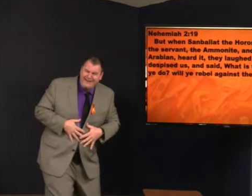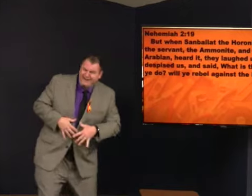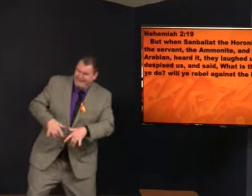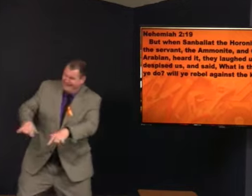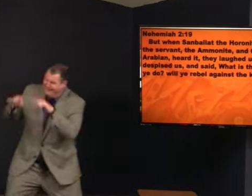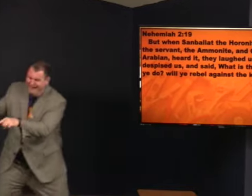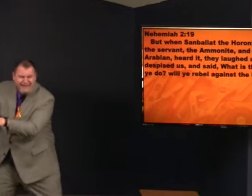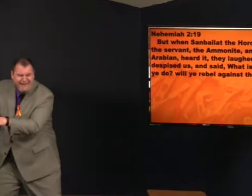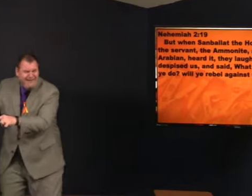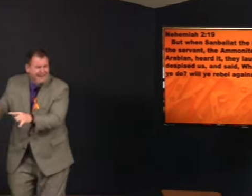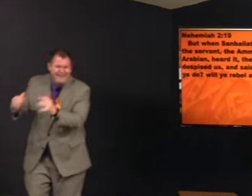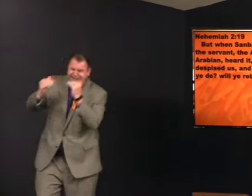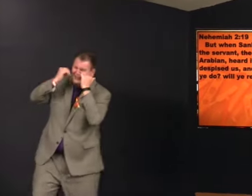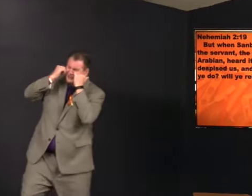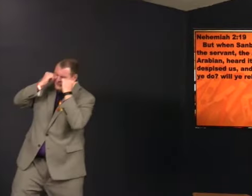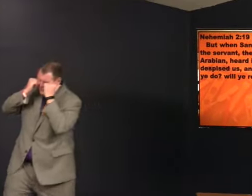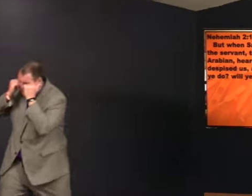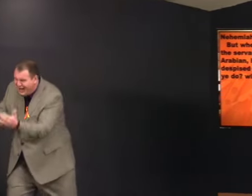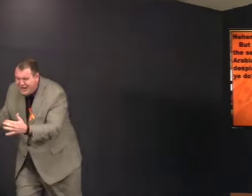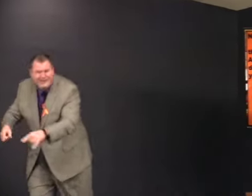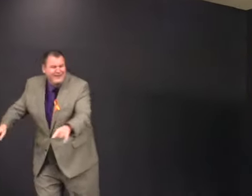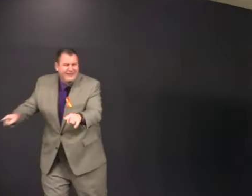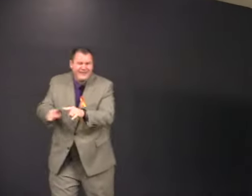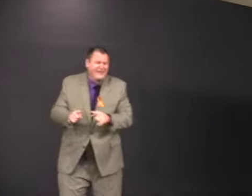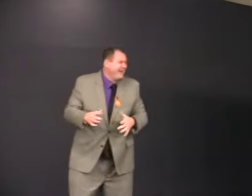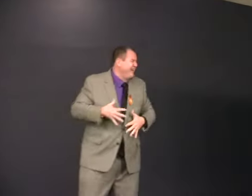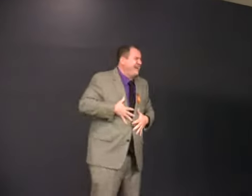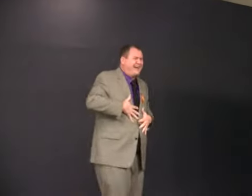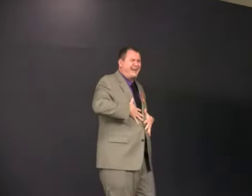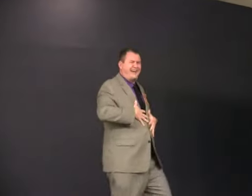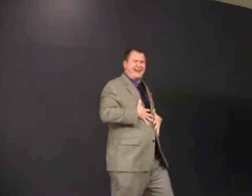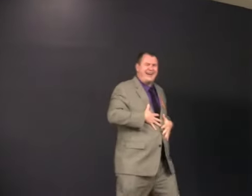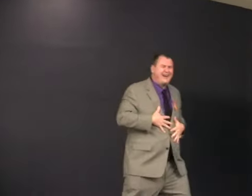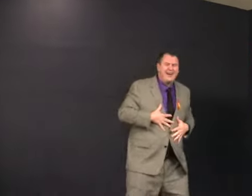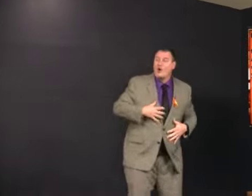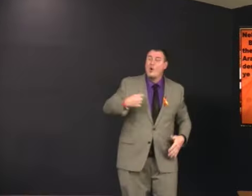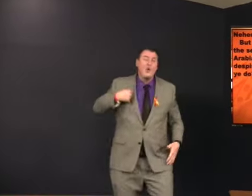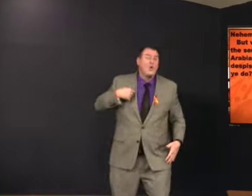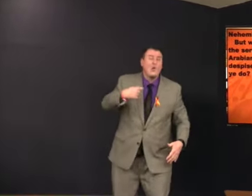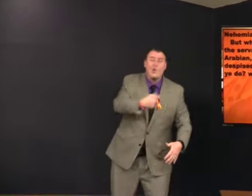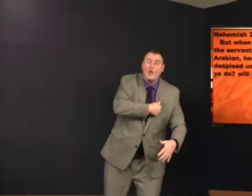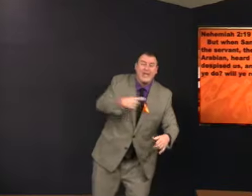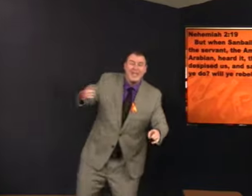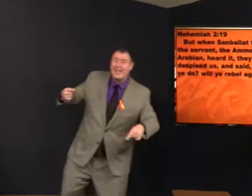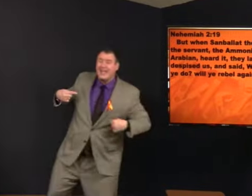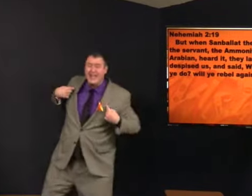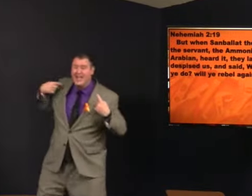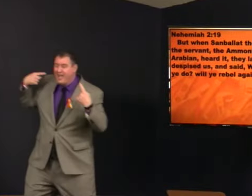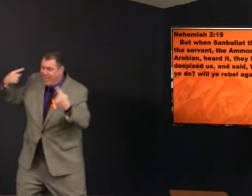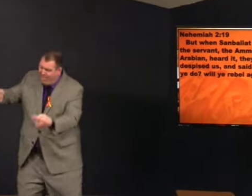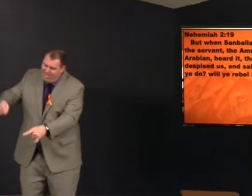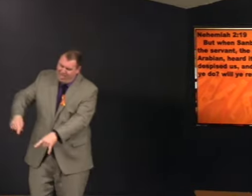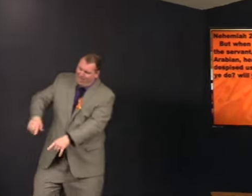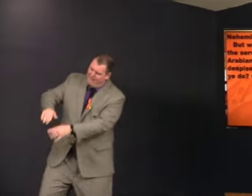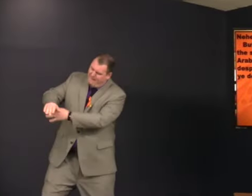place? Just laughing. And making fun of them. Despise us.